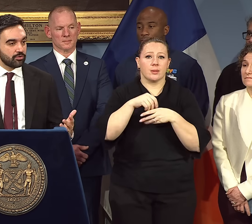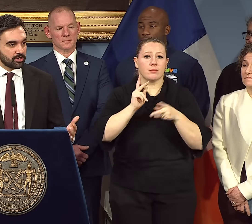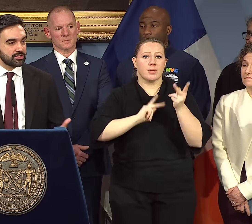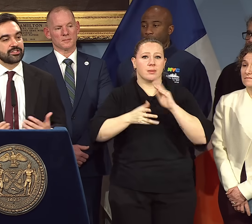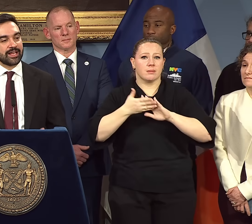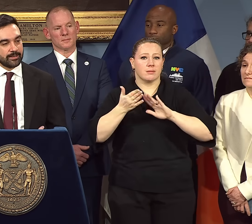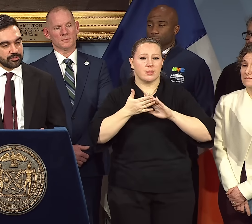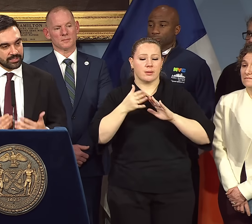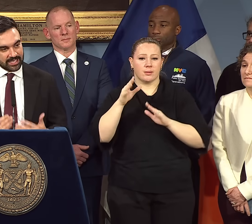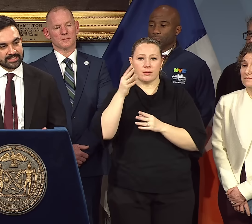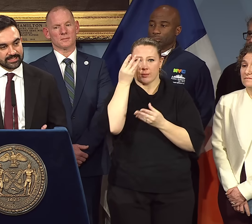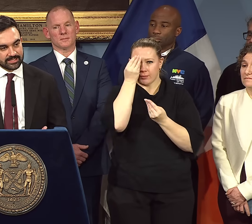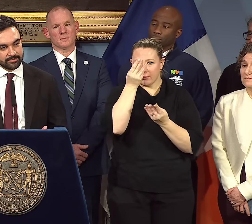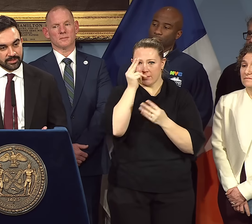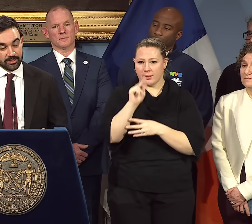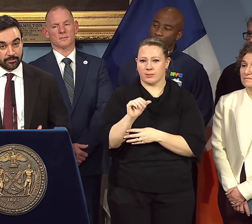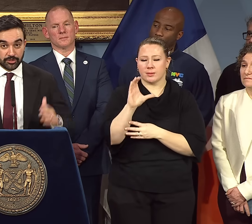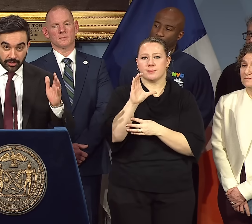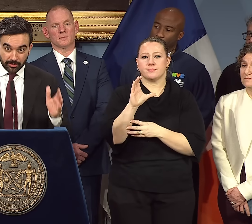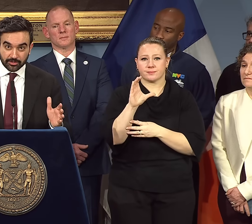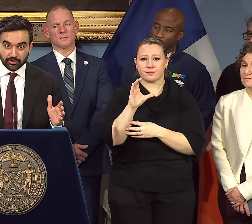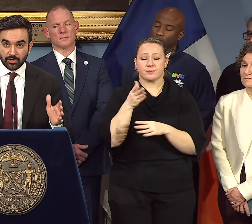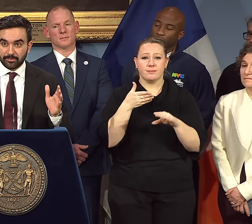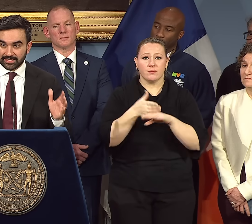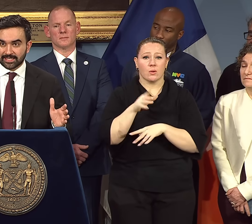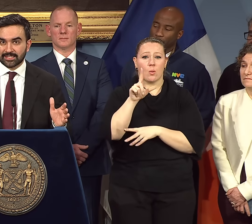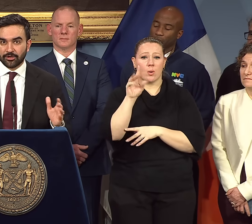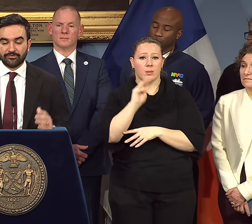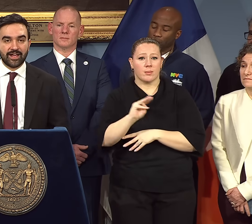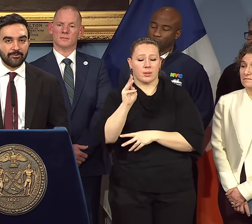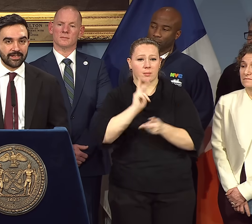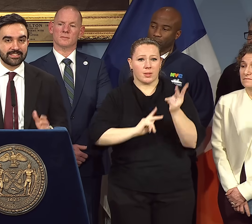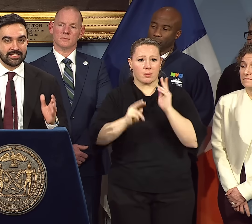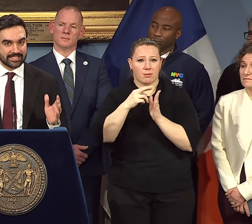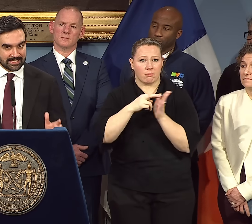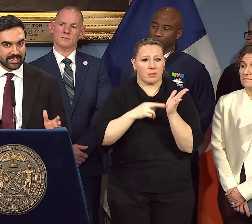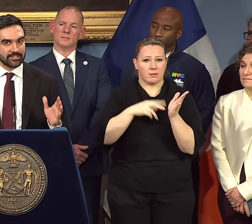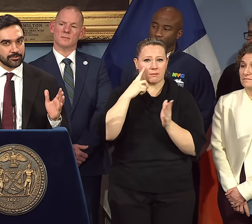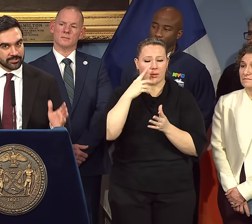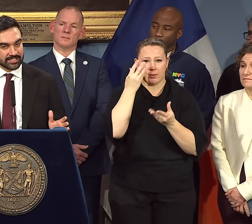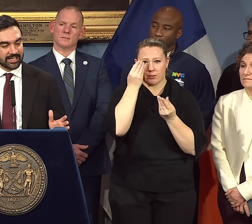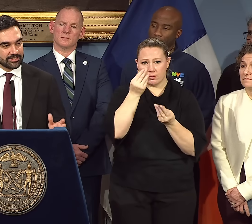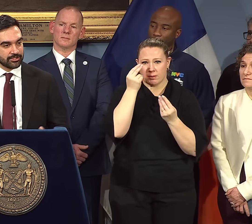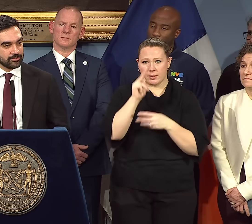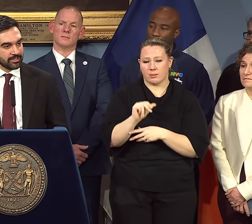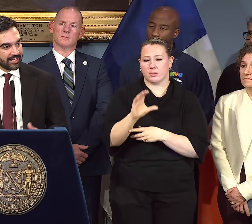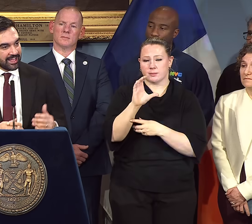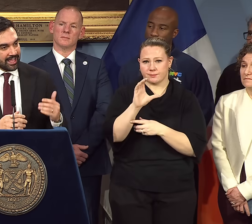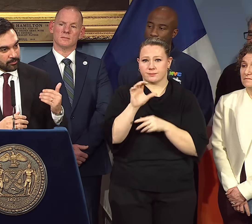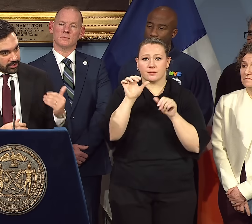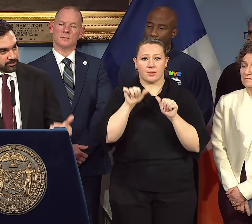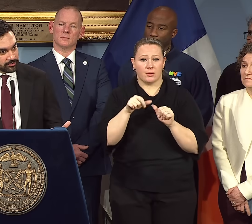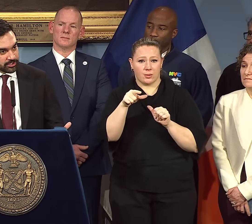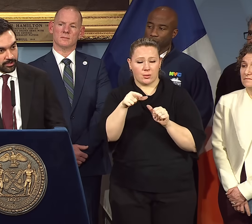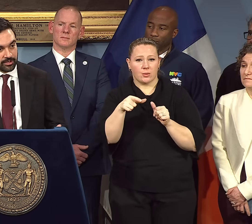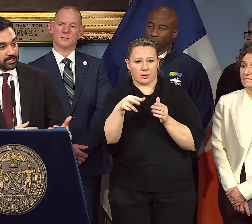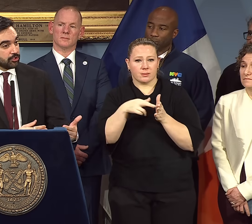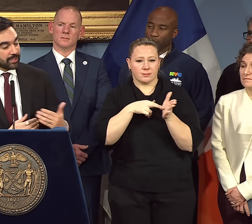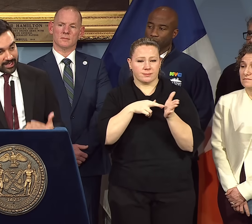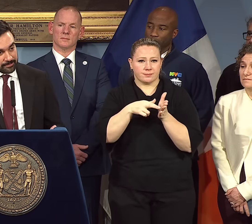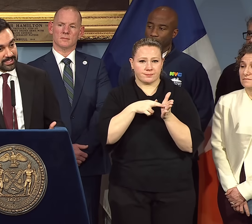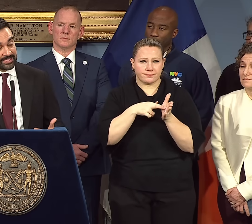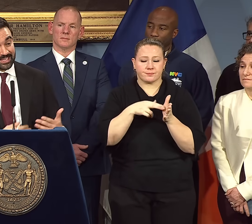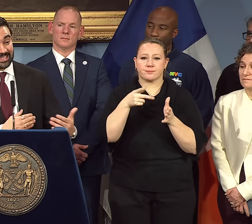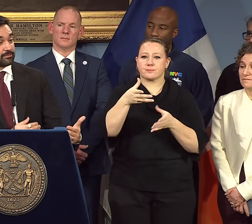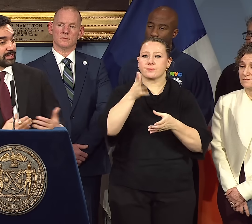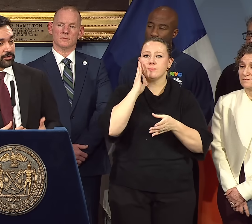million New Yorkers are signed up to a texting system, which you can also join by texting Notify NYC to 692-692. And when you do so, you